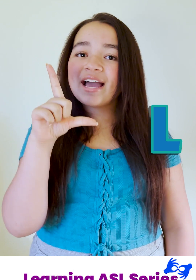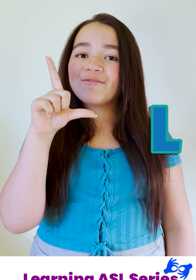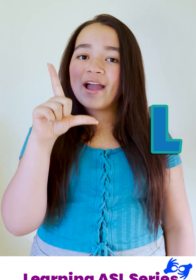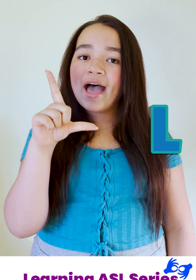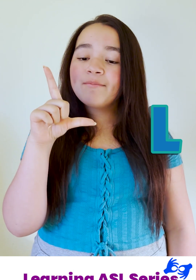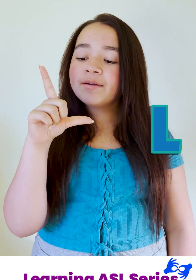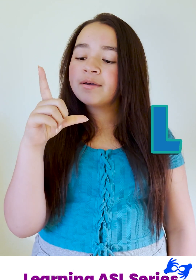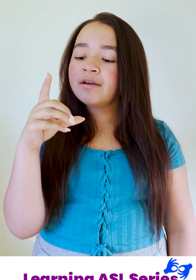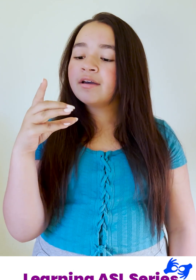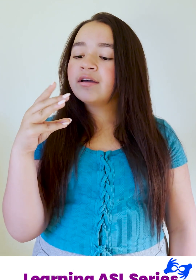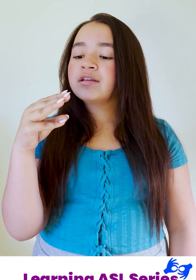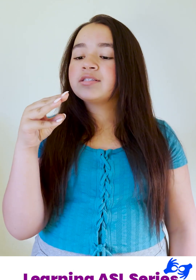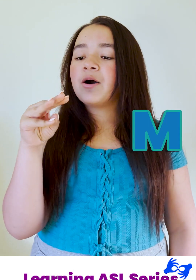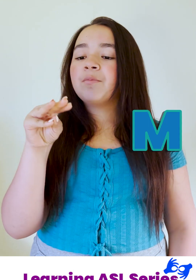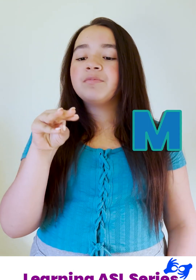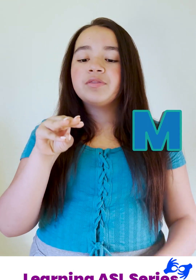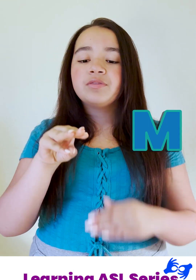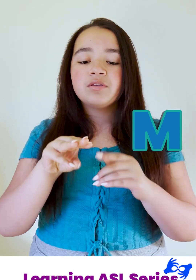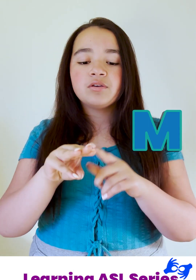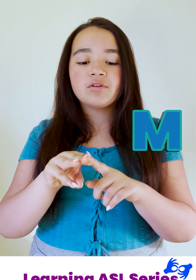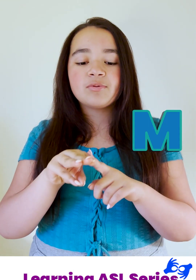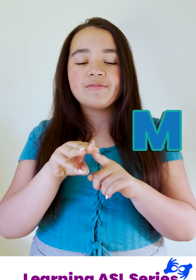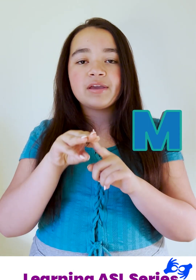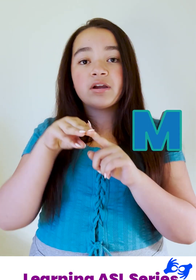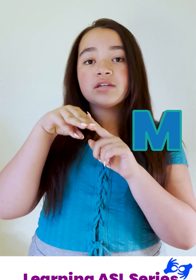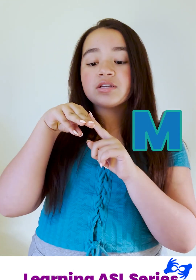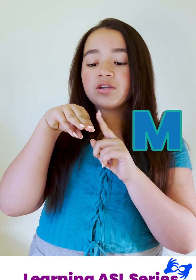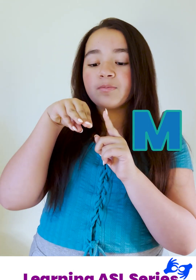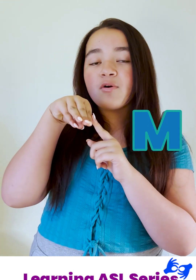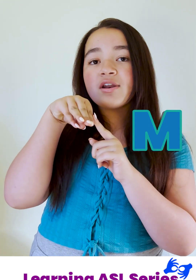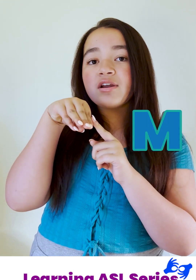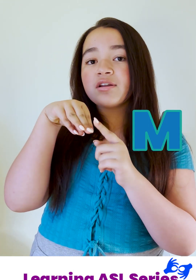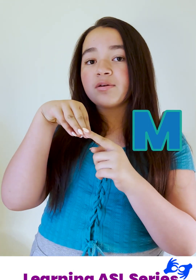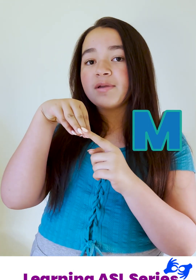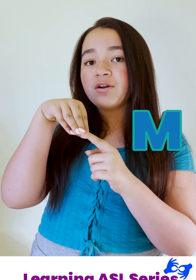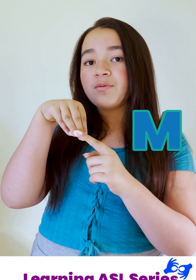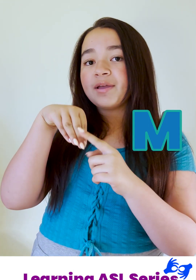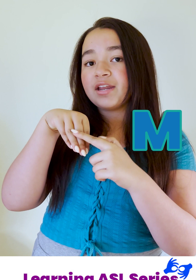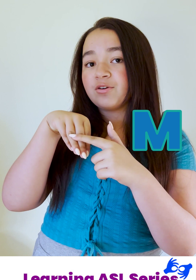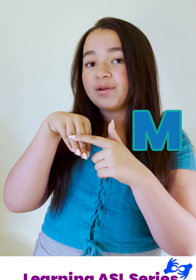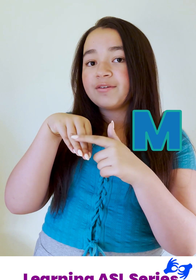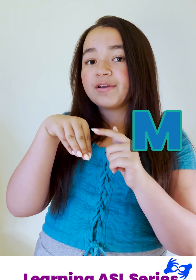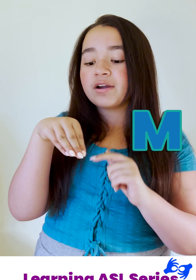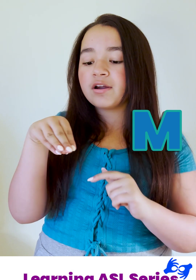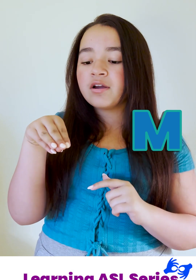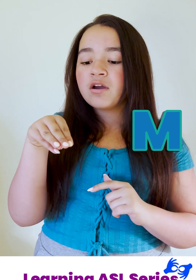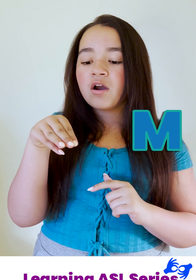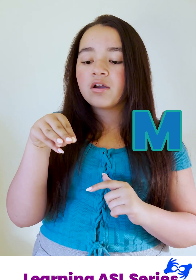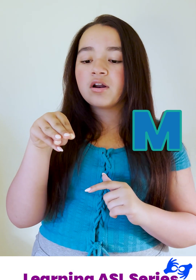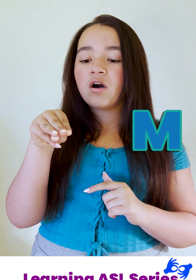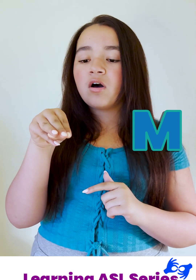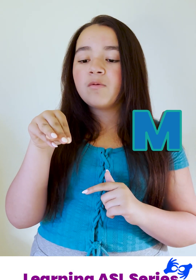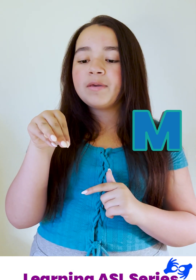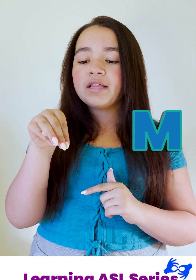for M, so your three fingers, your pointer, your middle, and your ring finger are gonna all be